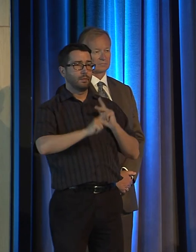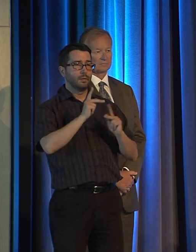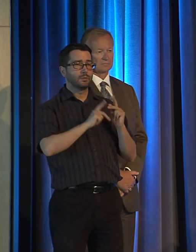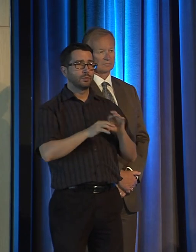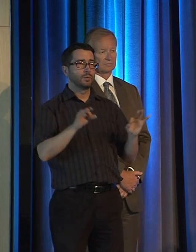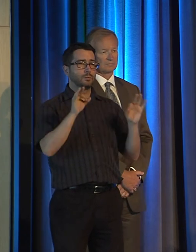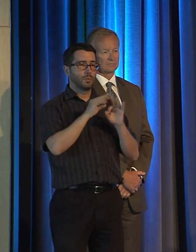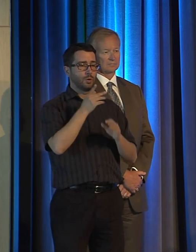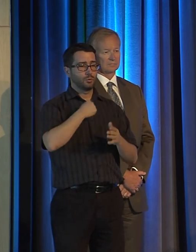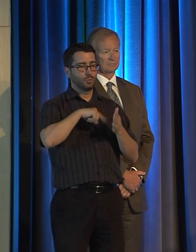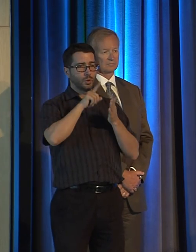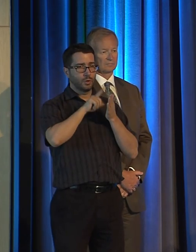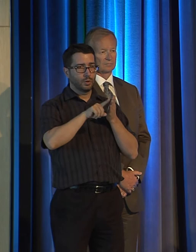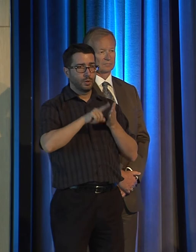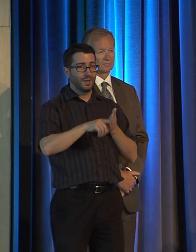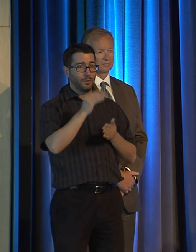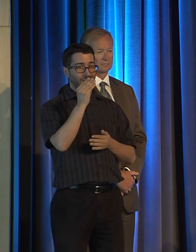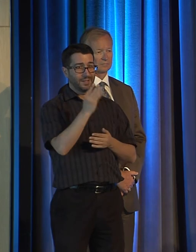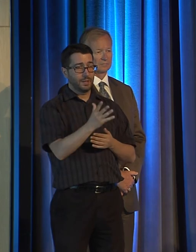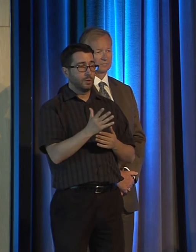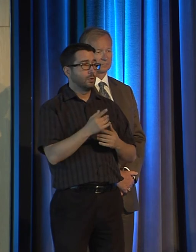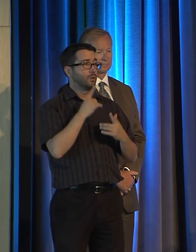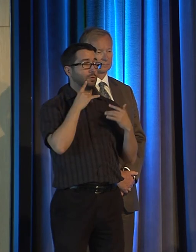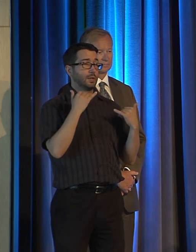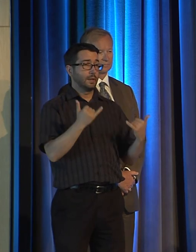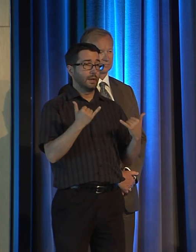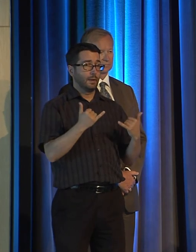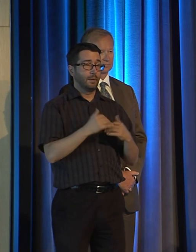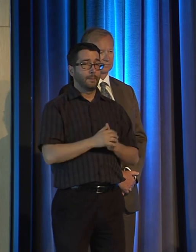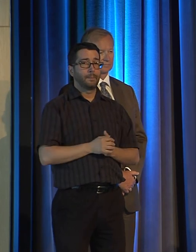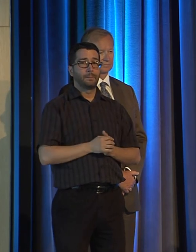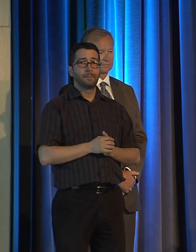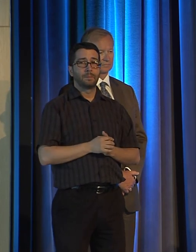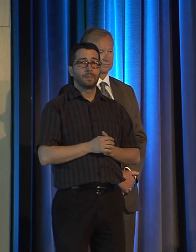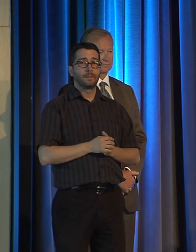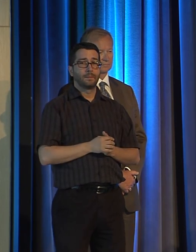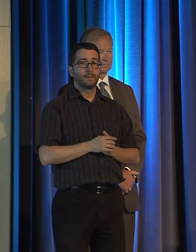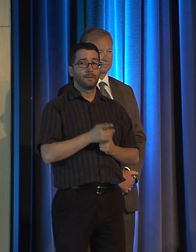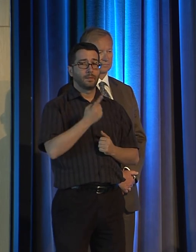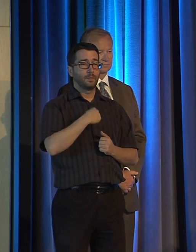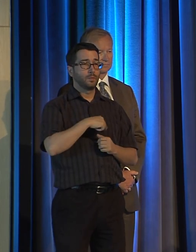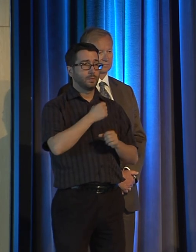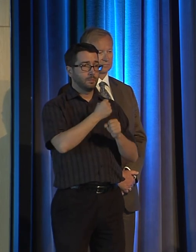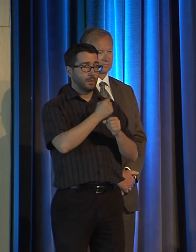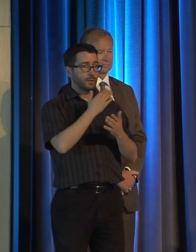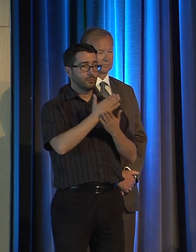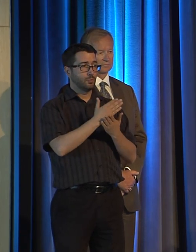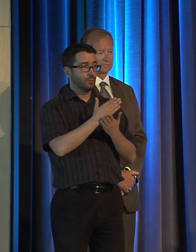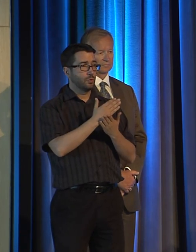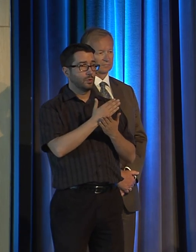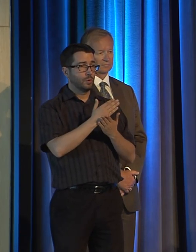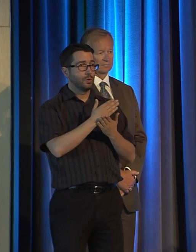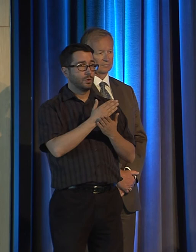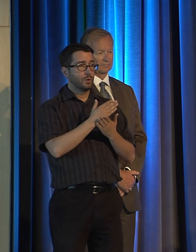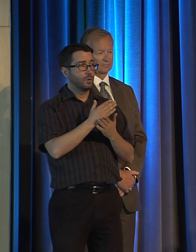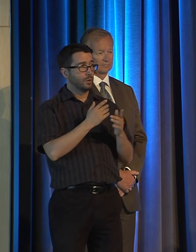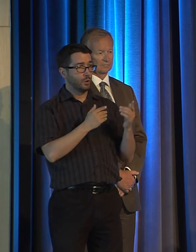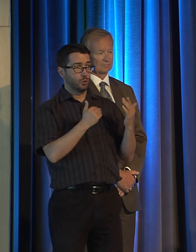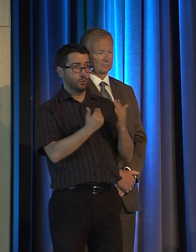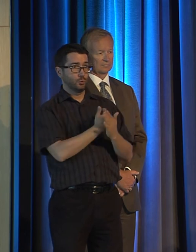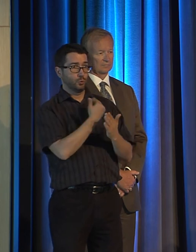we're looking at. So what I can tell you at this moment in time, we make sure we meet those